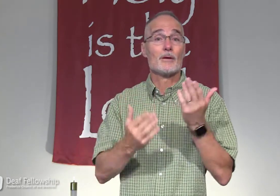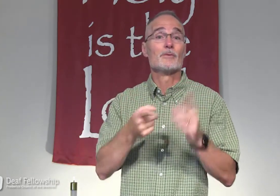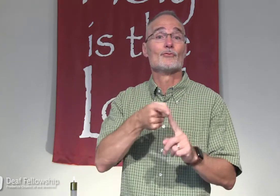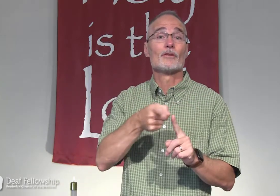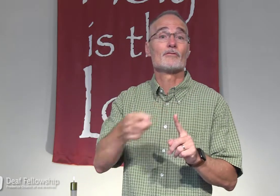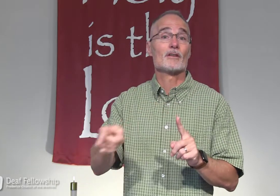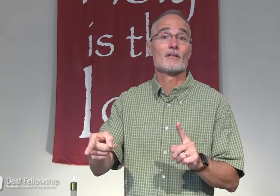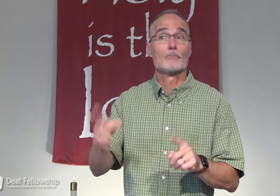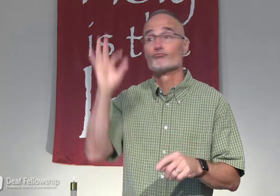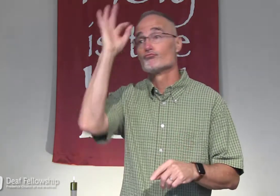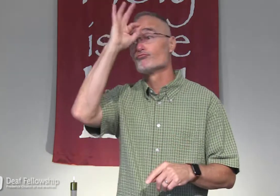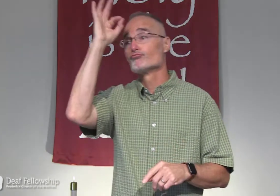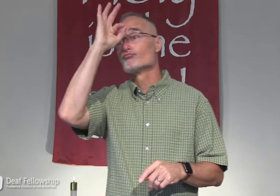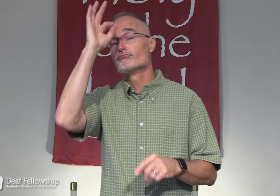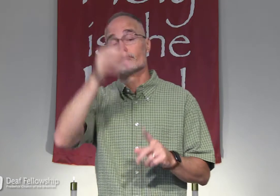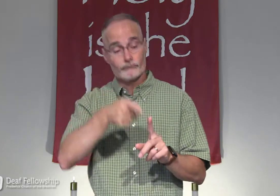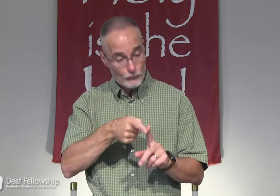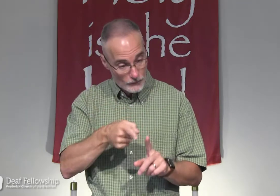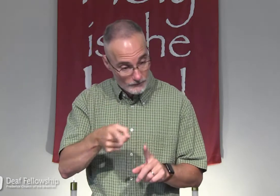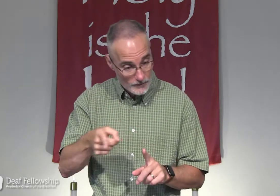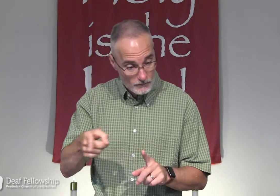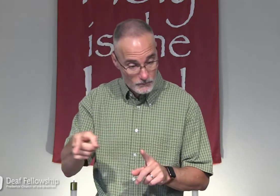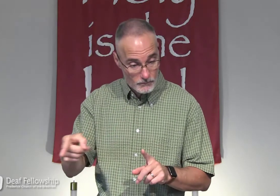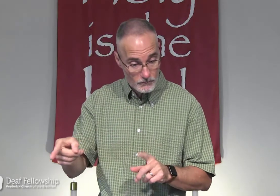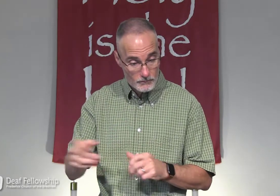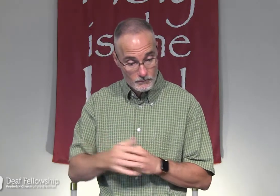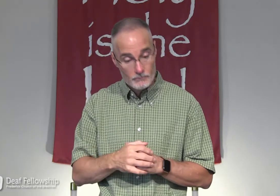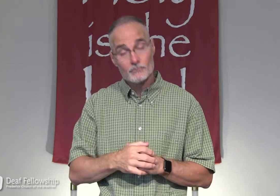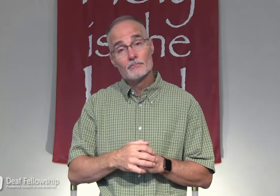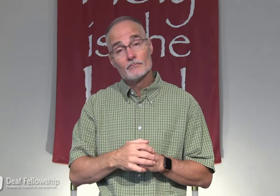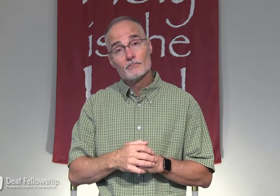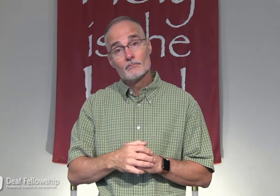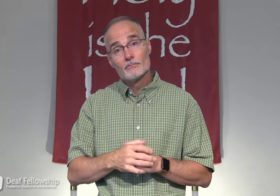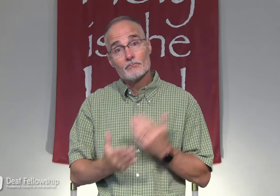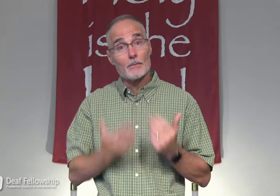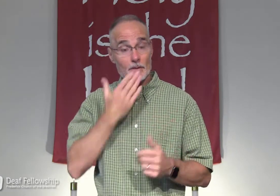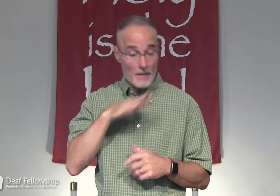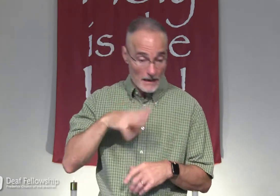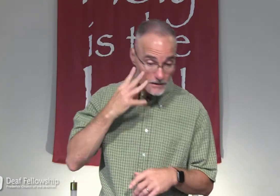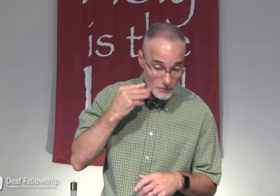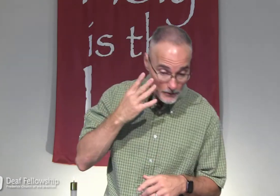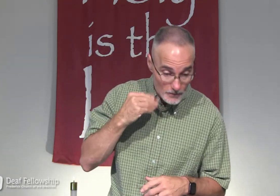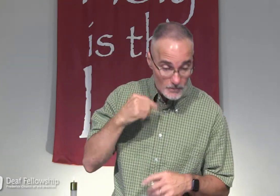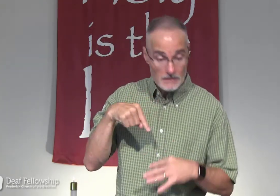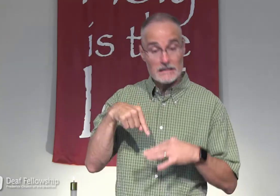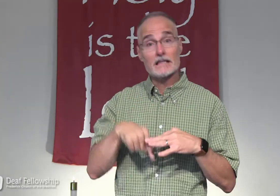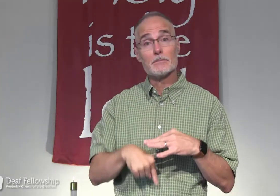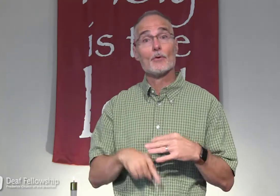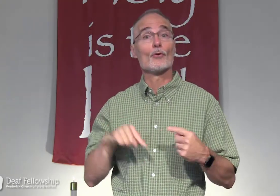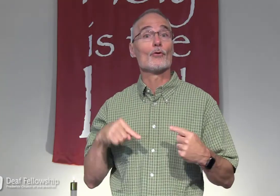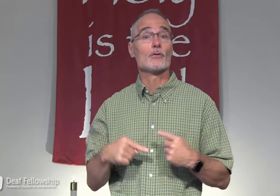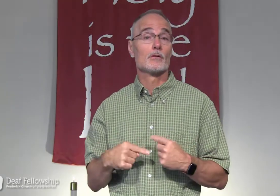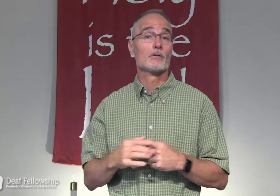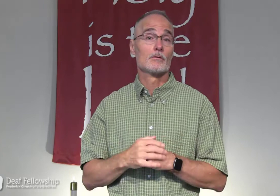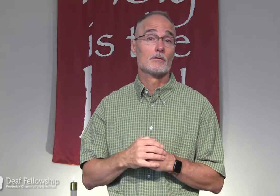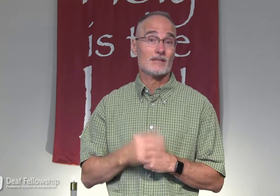Honestly, some of you right now maybe don't even realize that you've started drifting. Maybe you had a